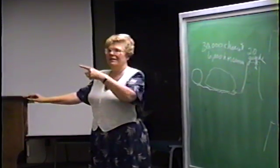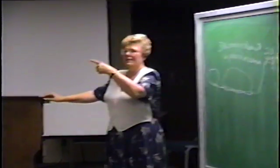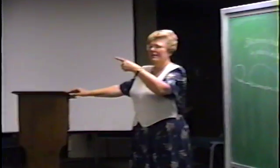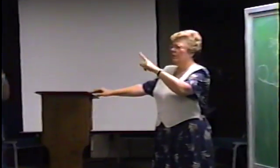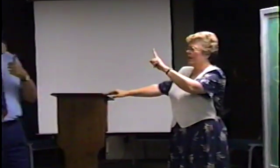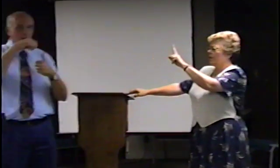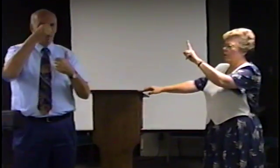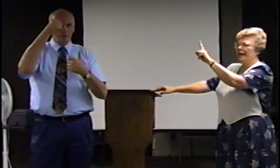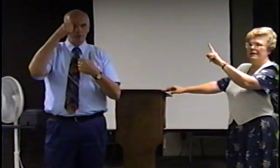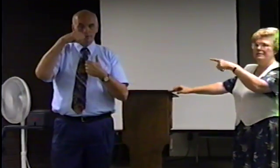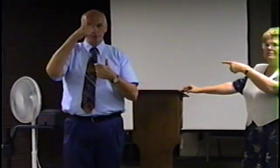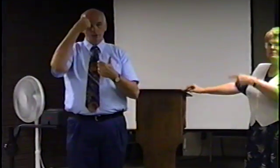Right away.